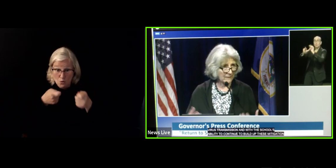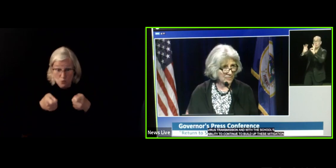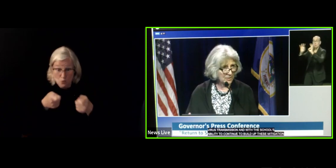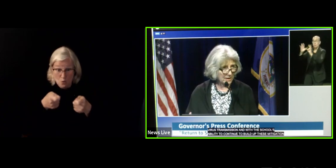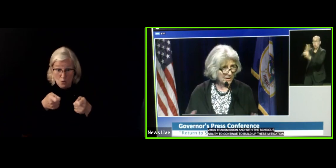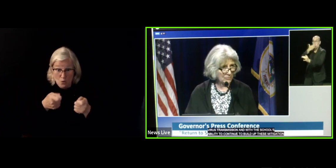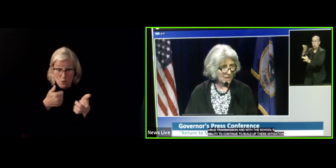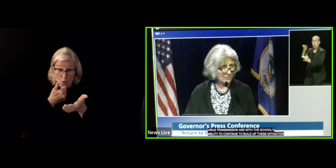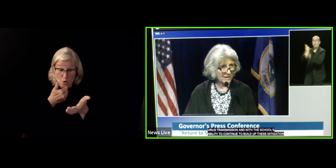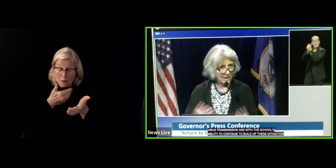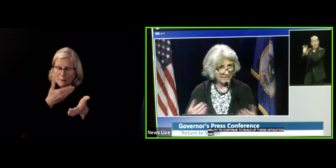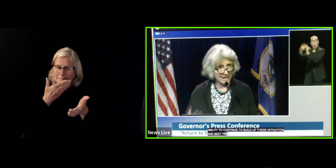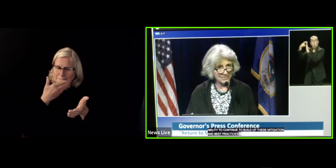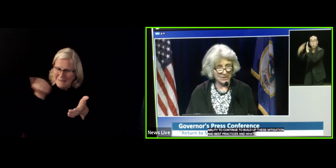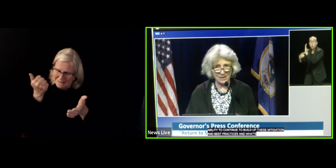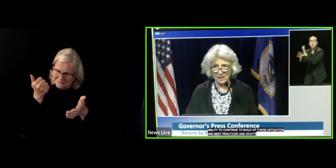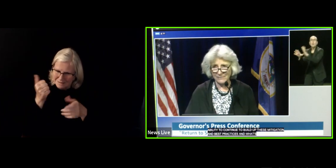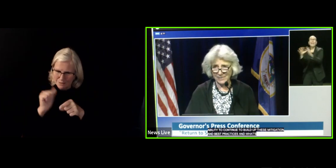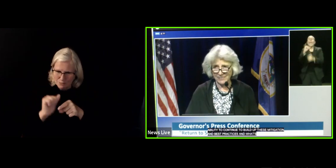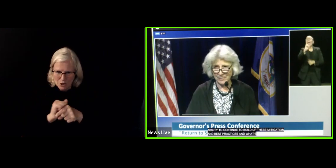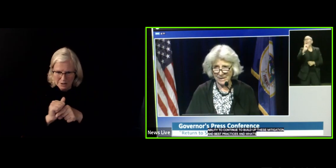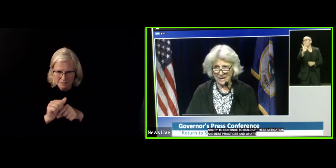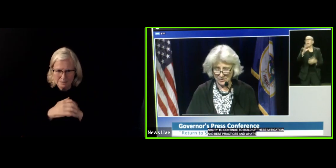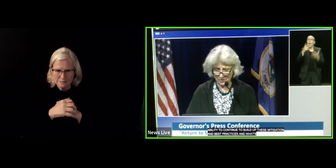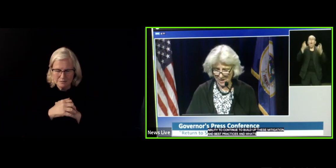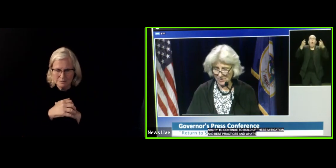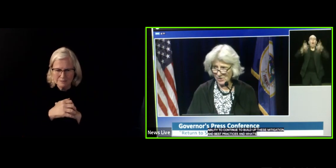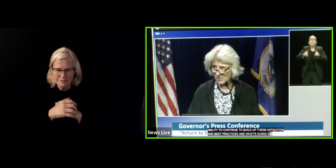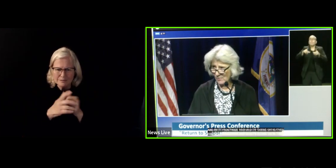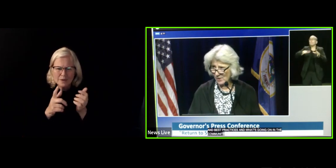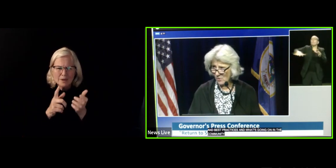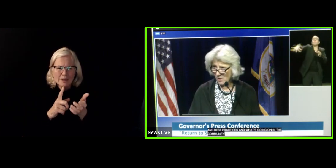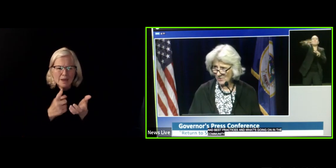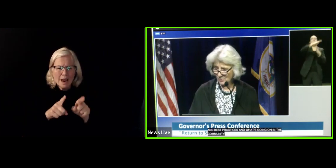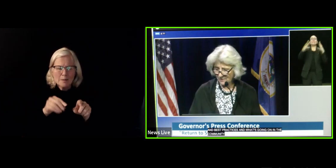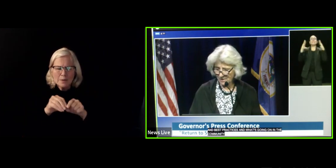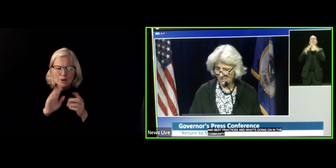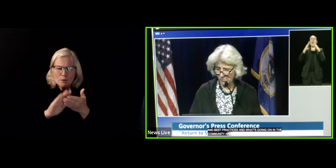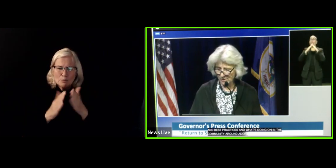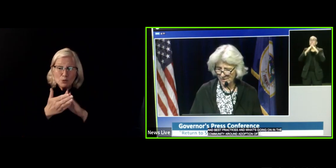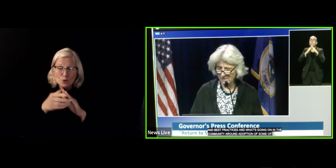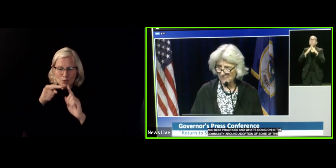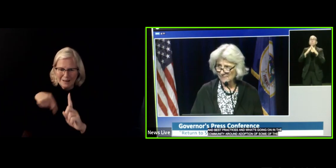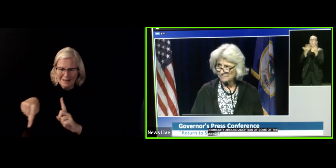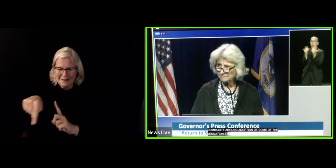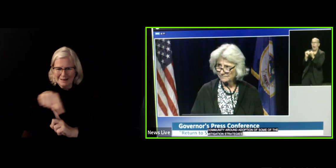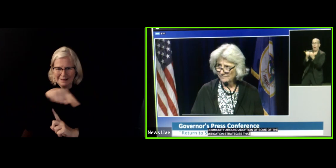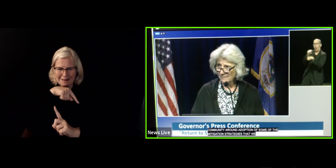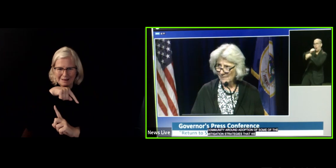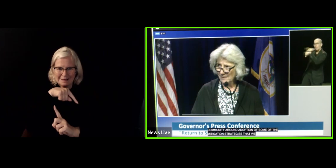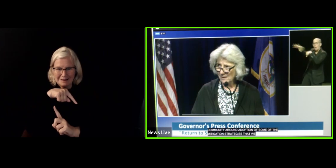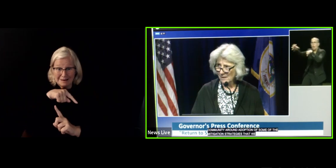the community around adoption of some of the mitigation strategies that we know are so very important.